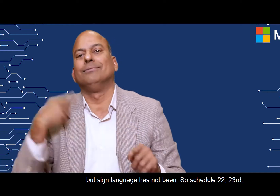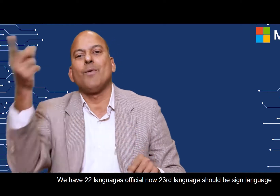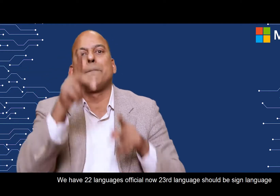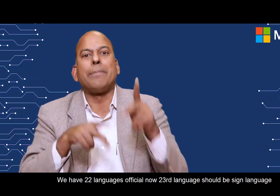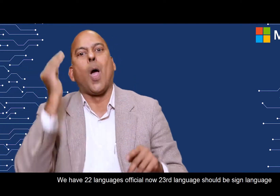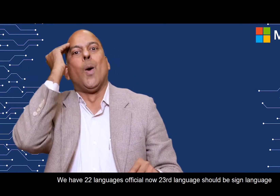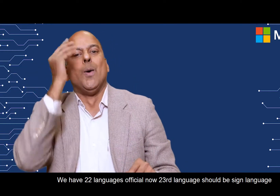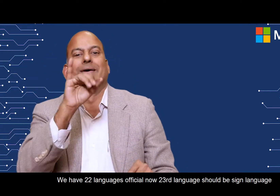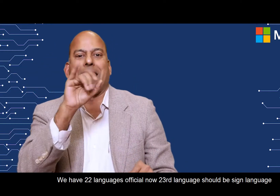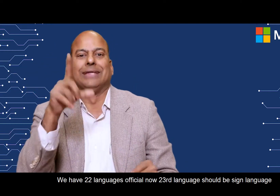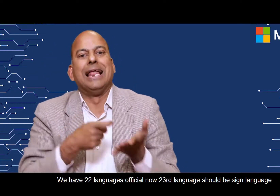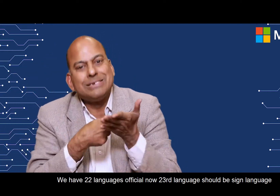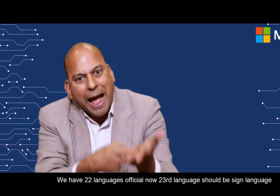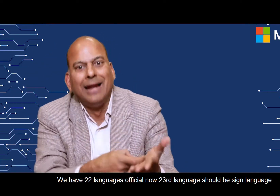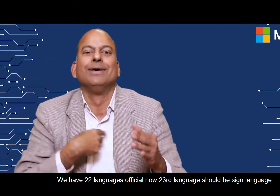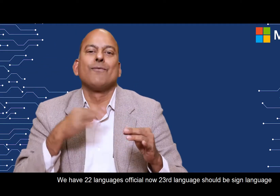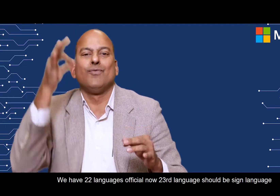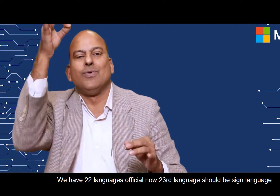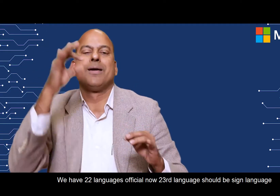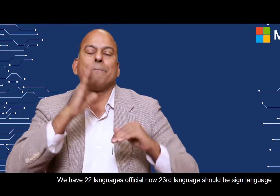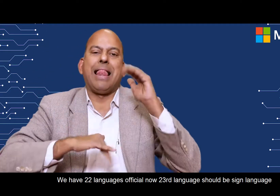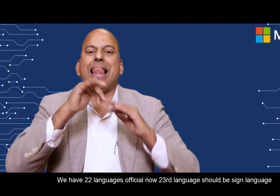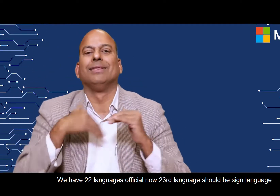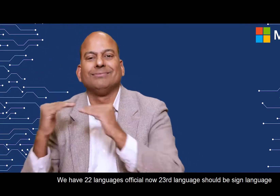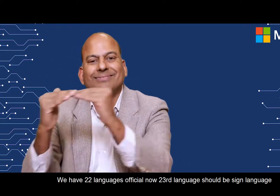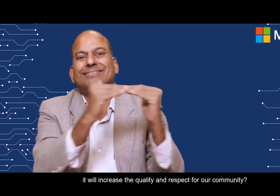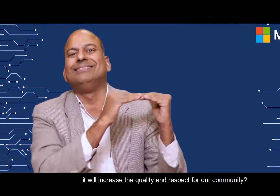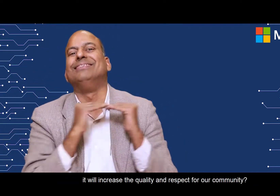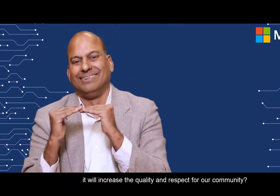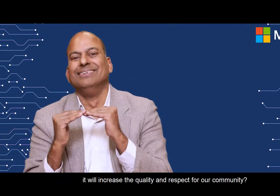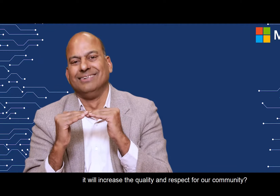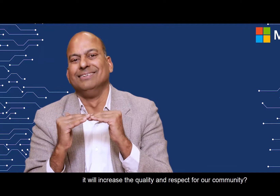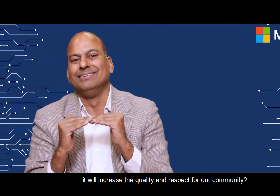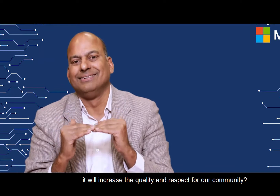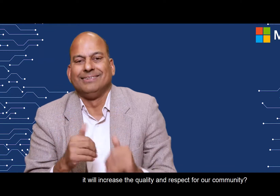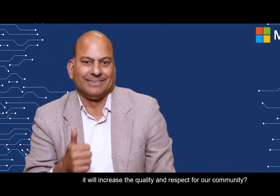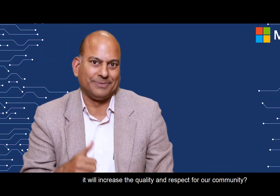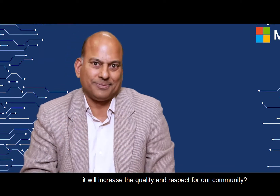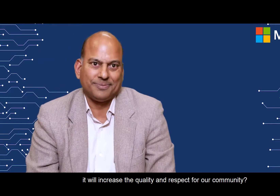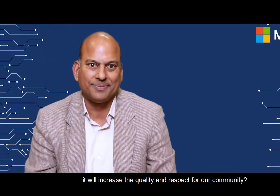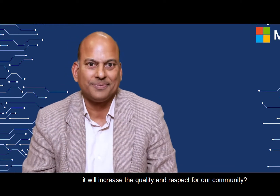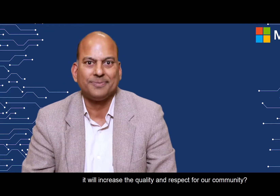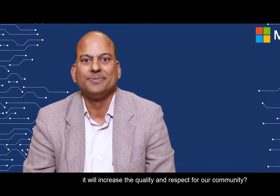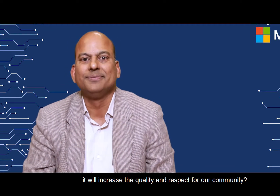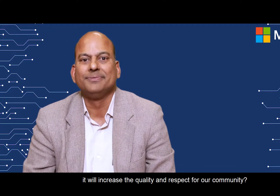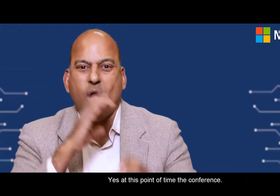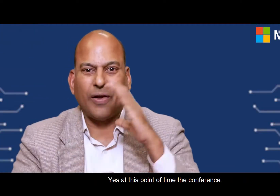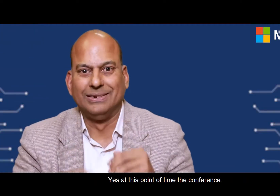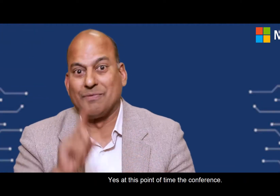23rd, we have 22 languages official, now 23rd language should be sign language. We will increase the equality and respect for our community. At this point of time,